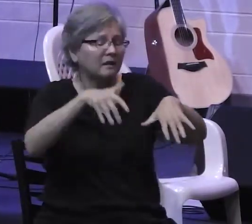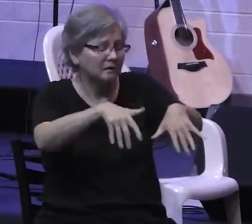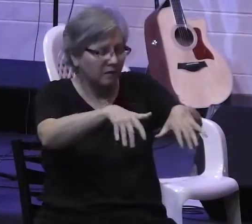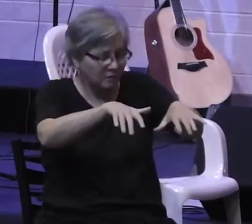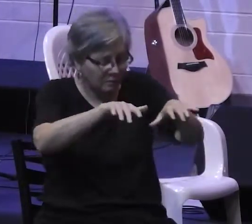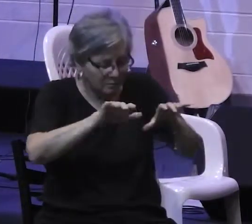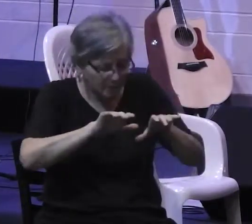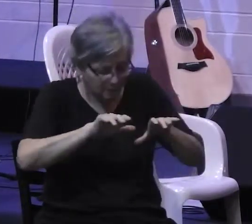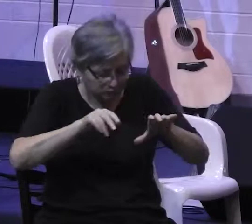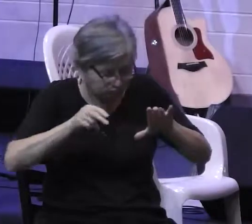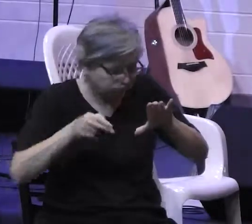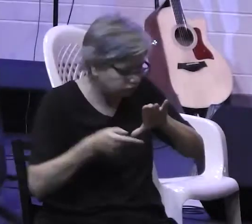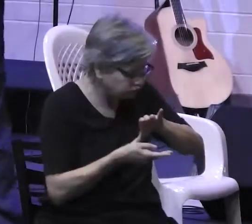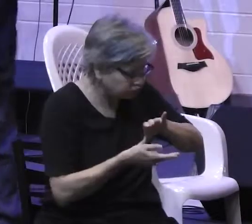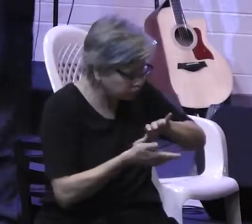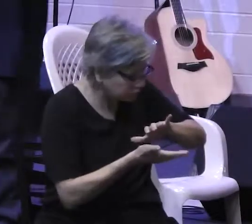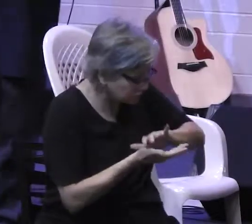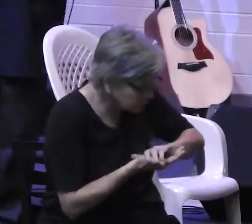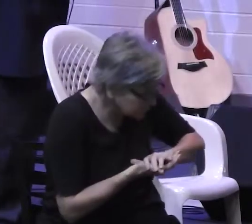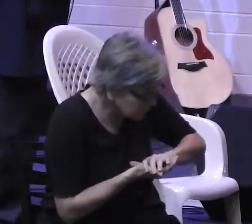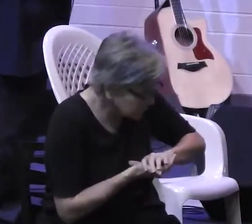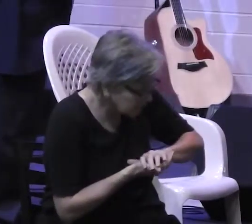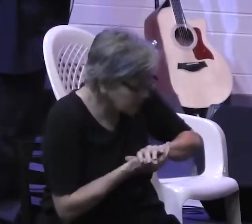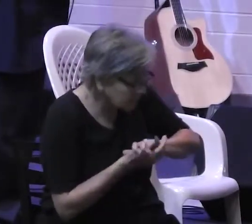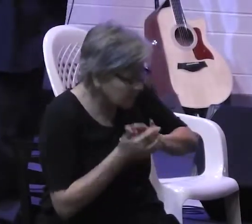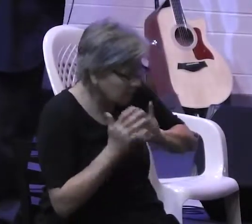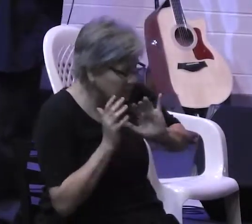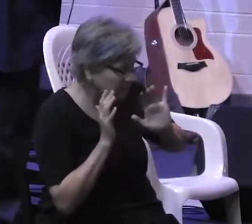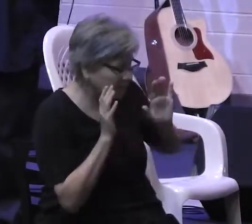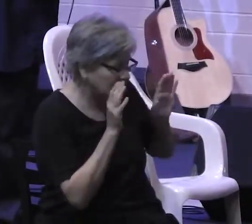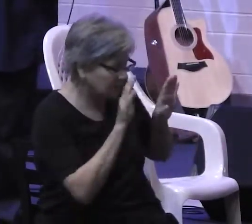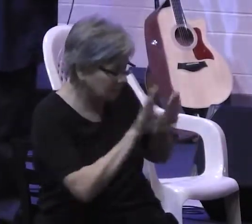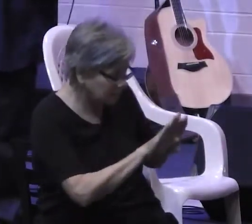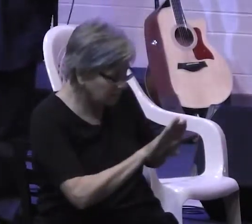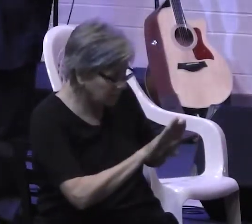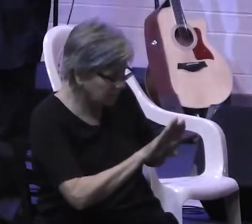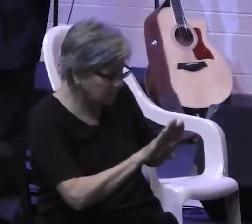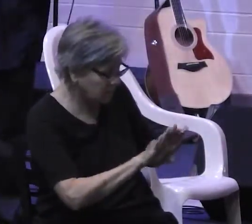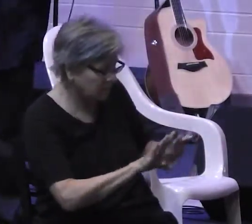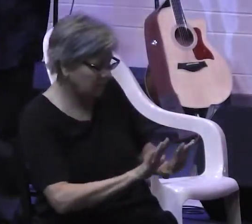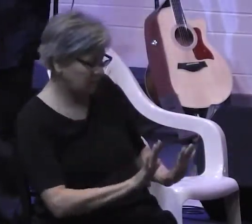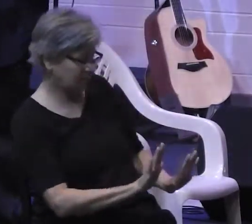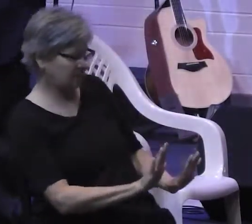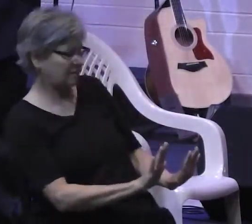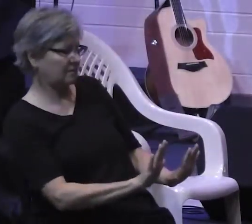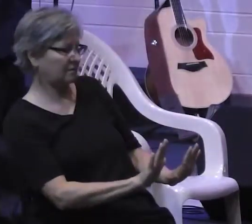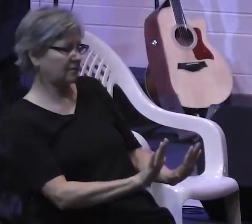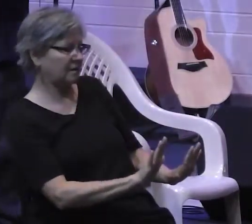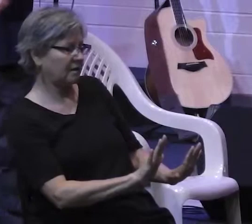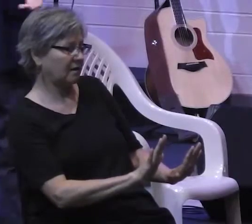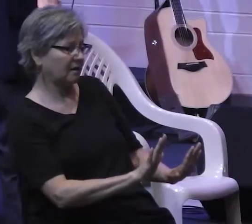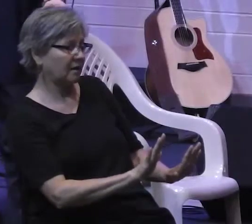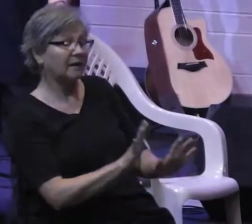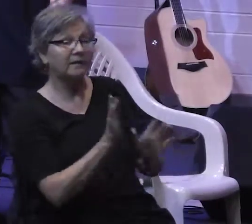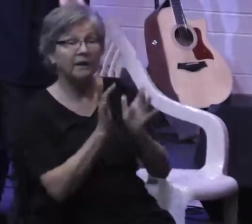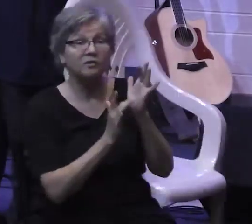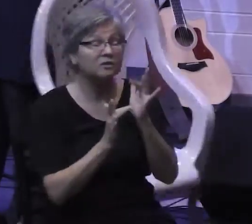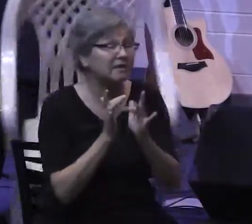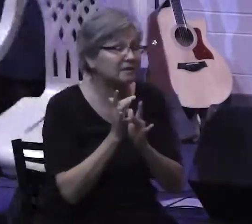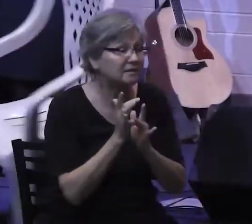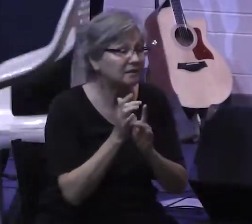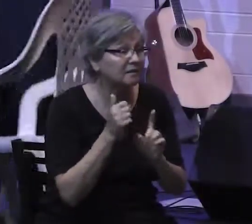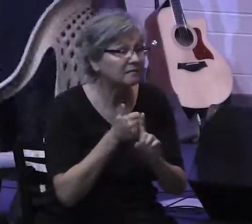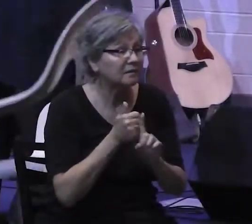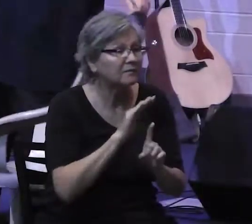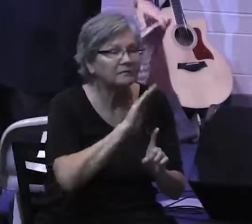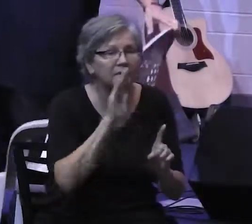the consequence that only God could pay. And in the grave, because he didn't sin, because God in